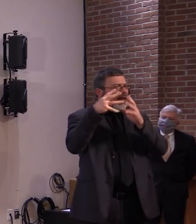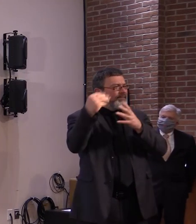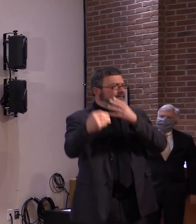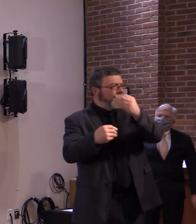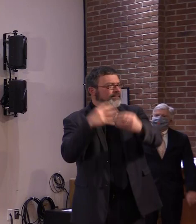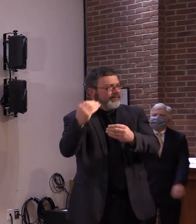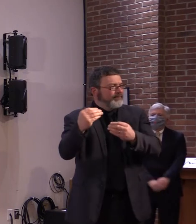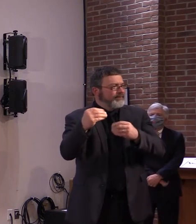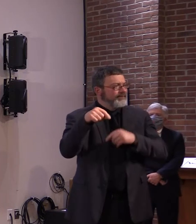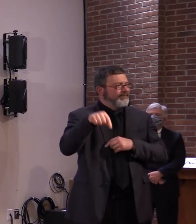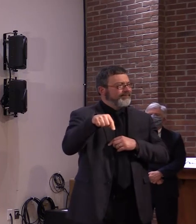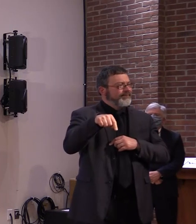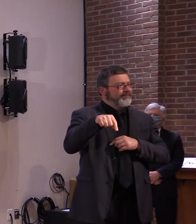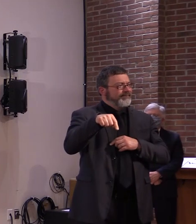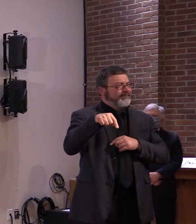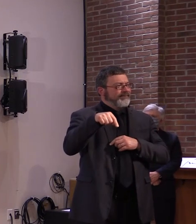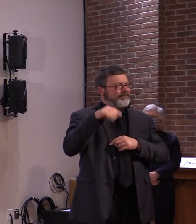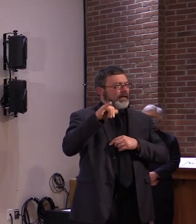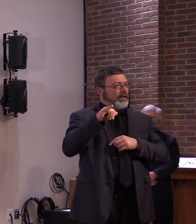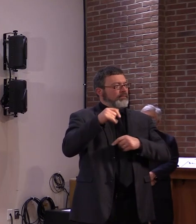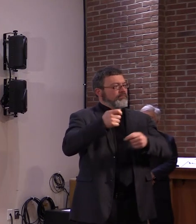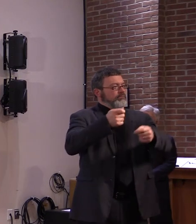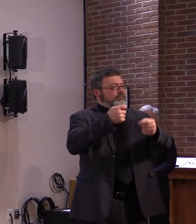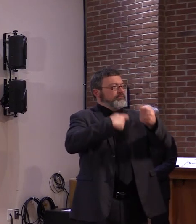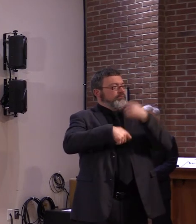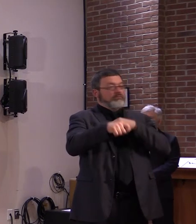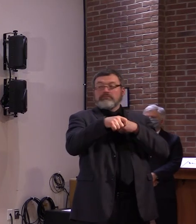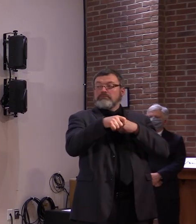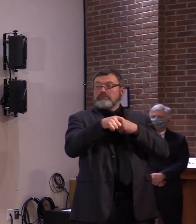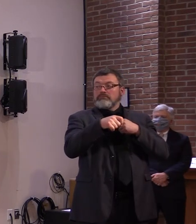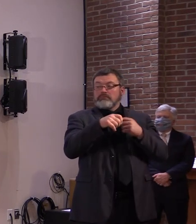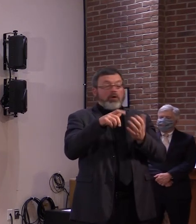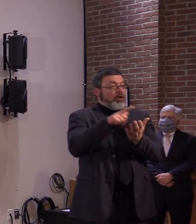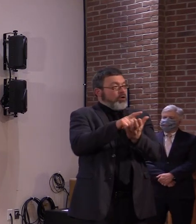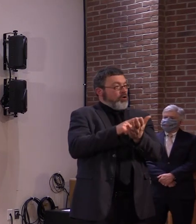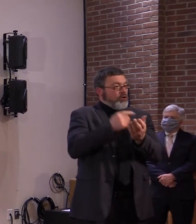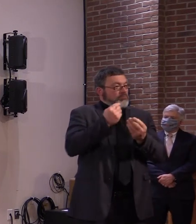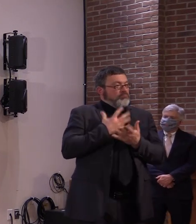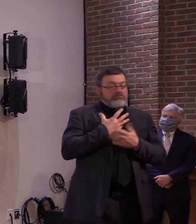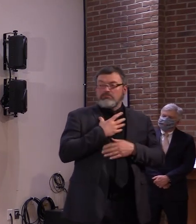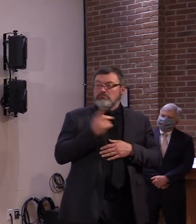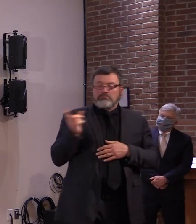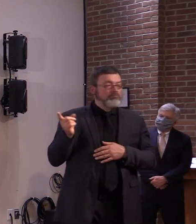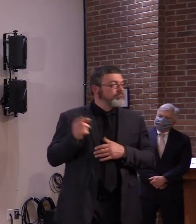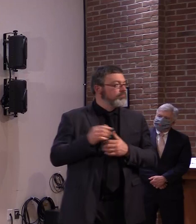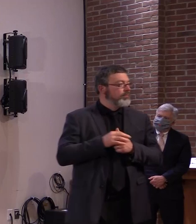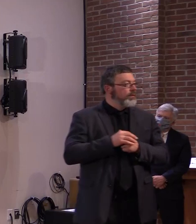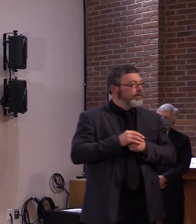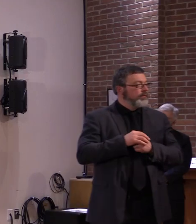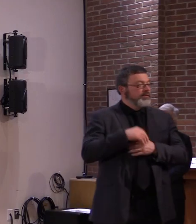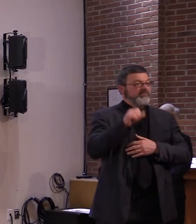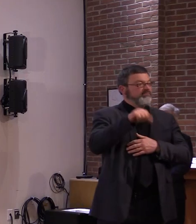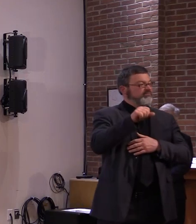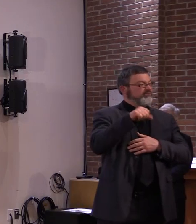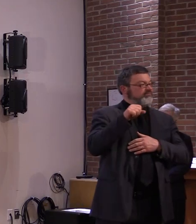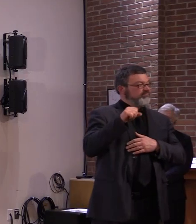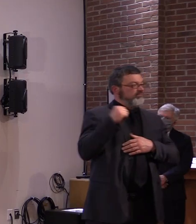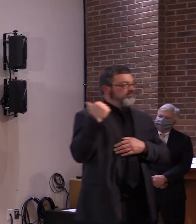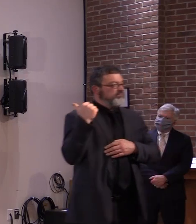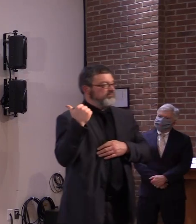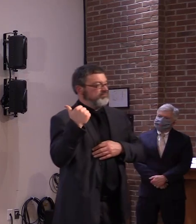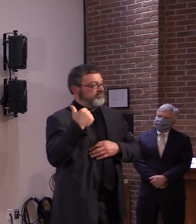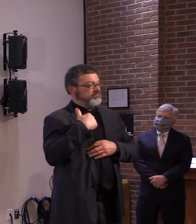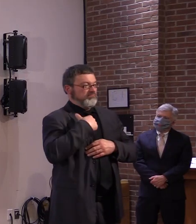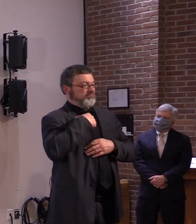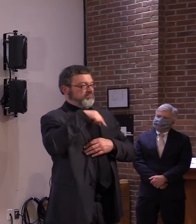change the legislation that passes next year? I have spoken to Molly Gray, and